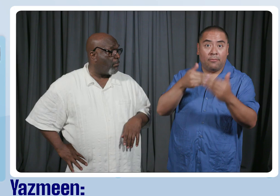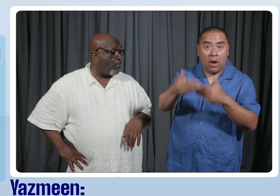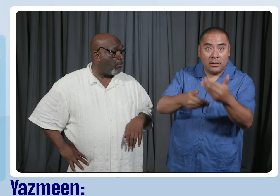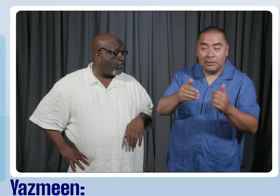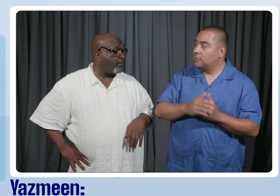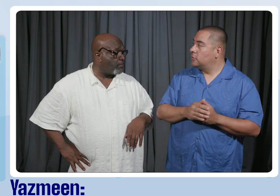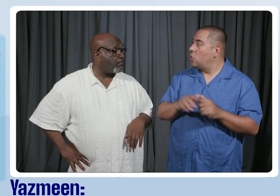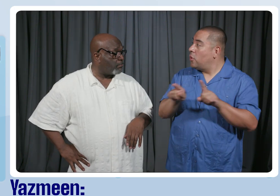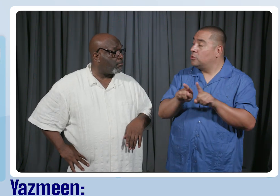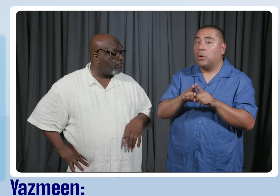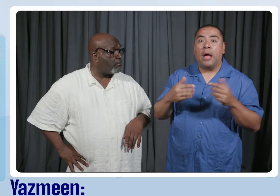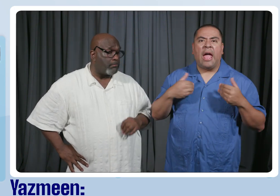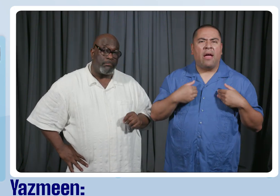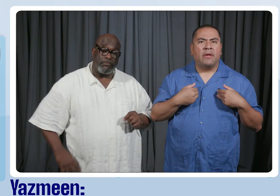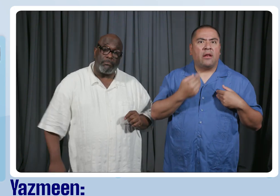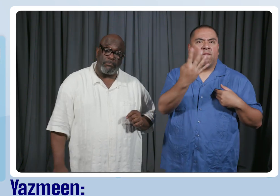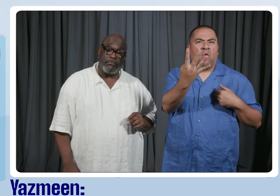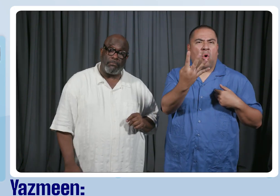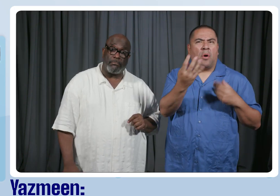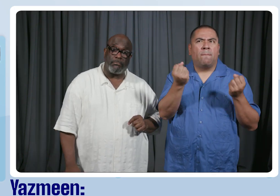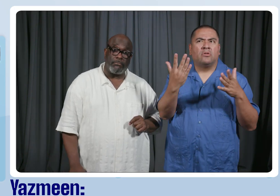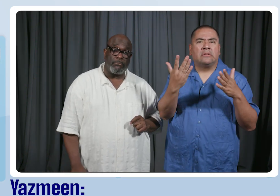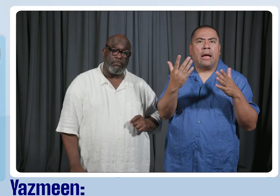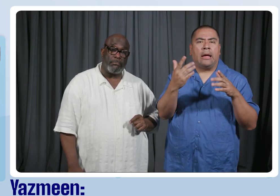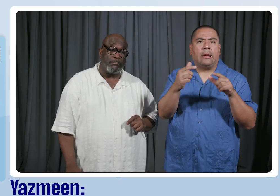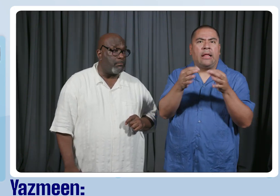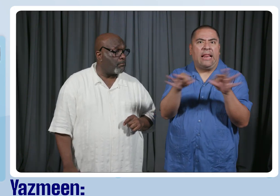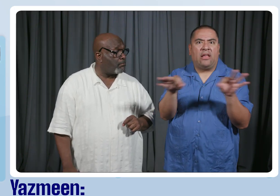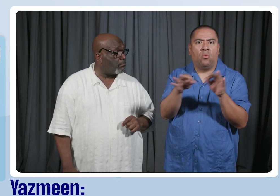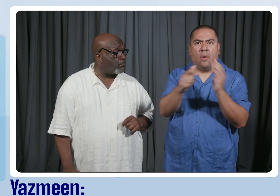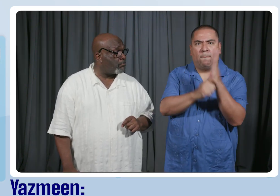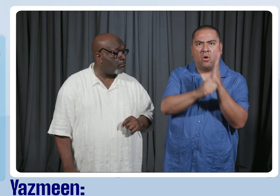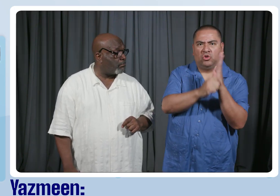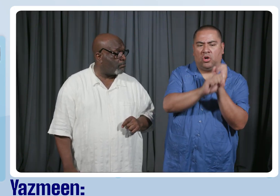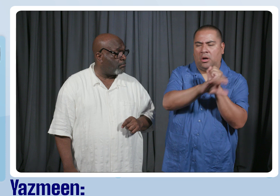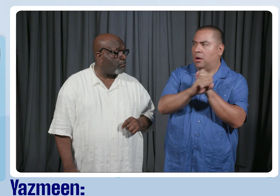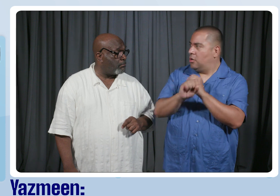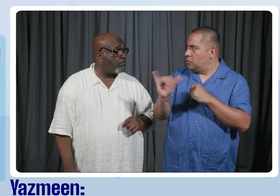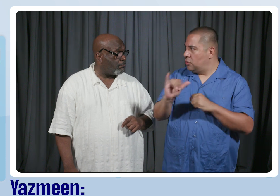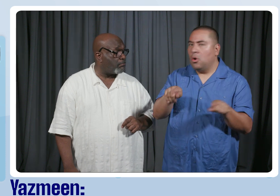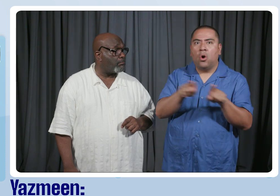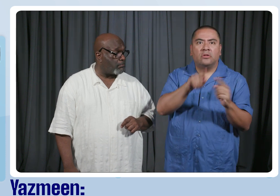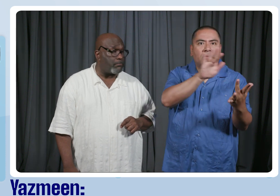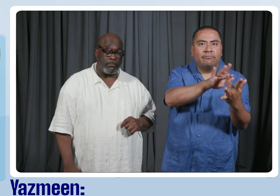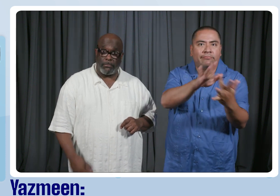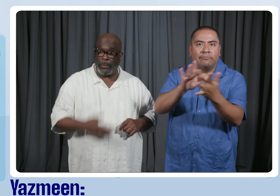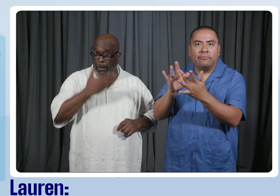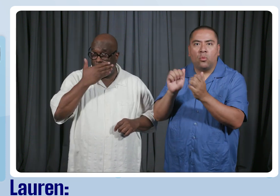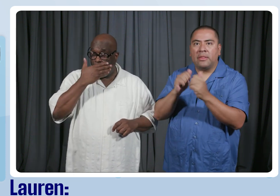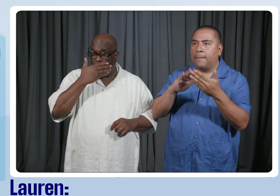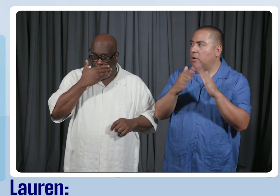think even having 4 different, multilingual brochures to the best of our ability, and reaching out to those communities in best ways